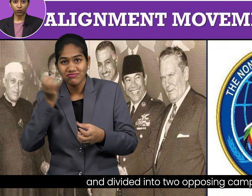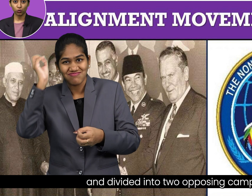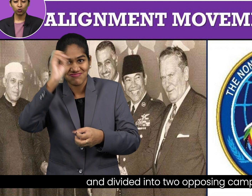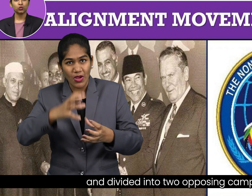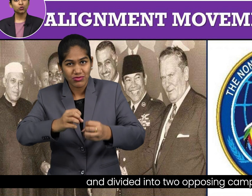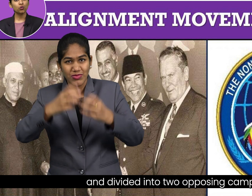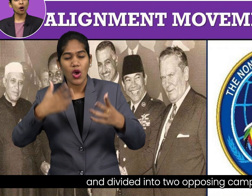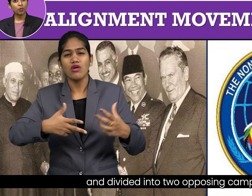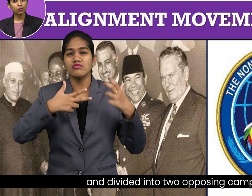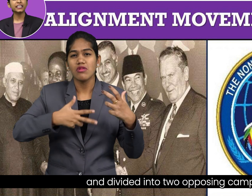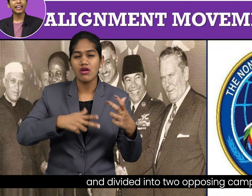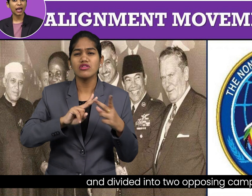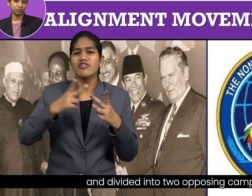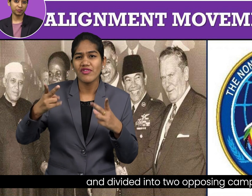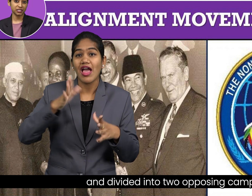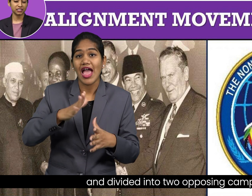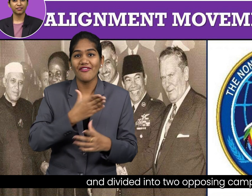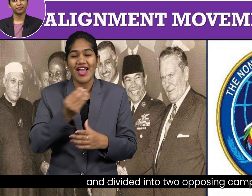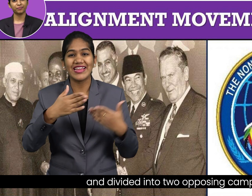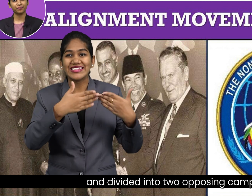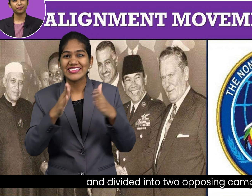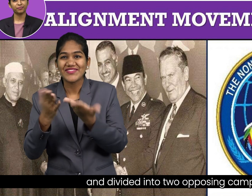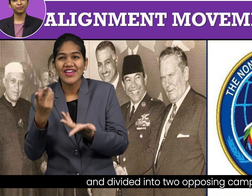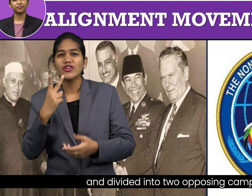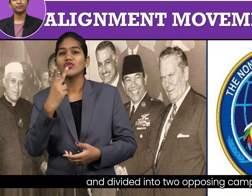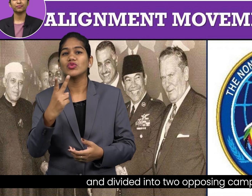divided into two opposing camps.